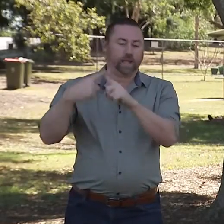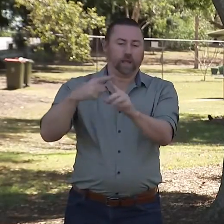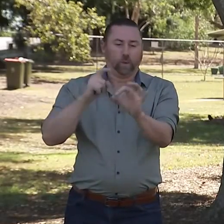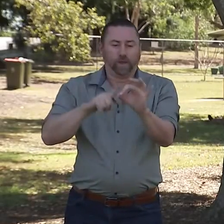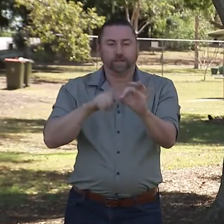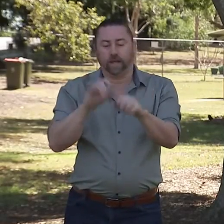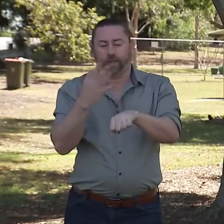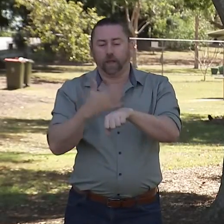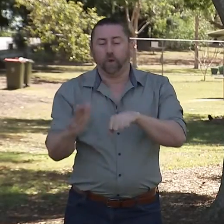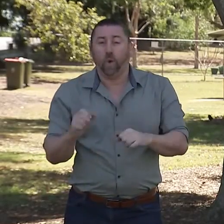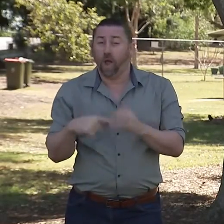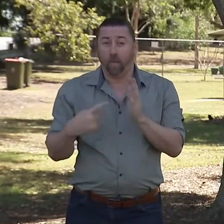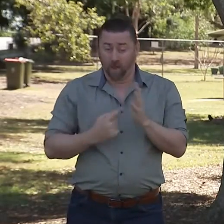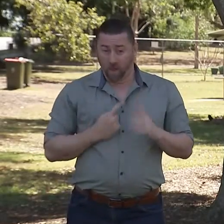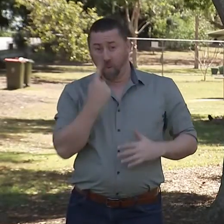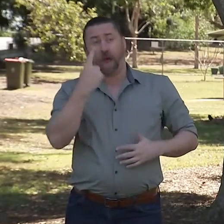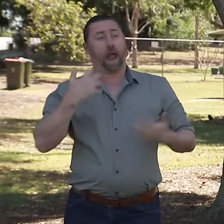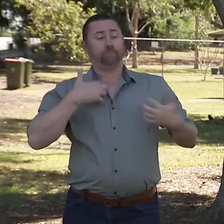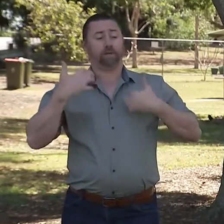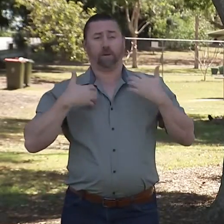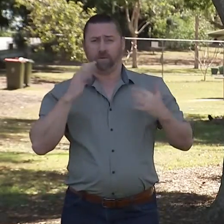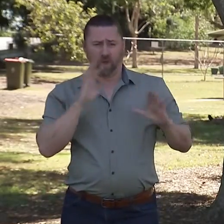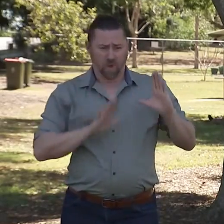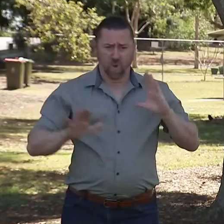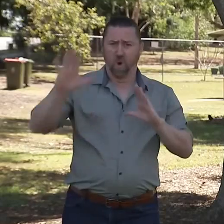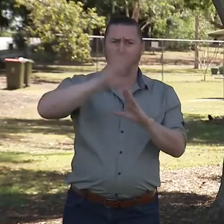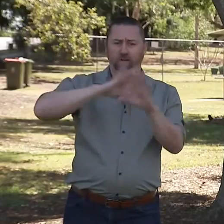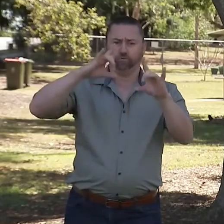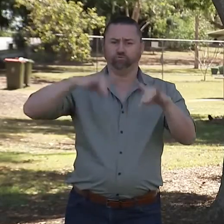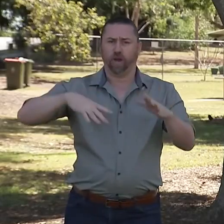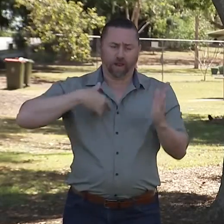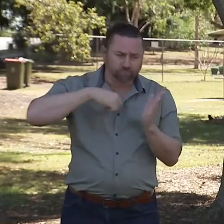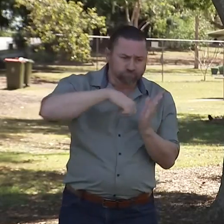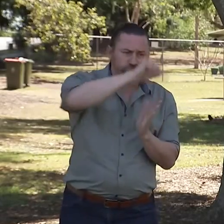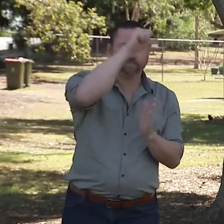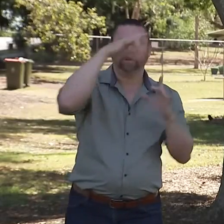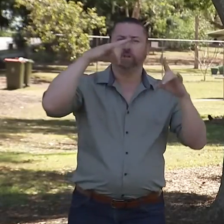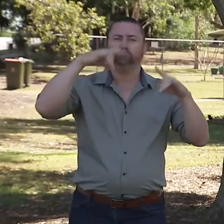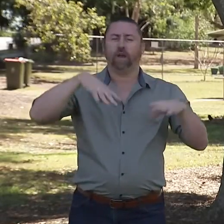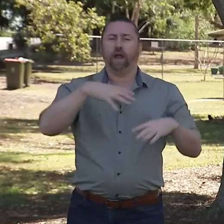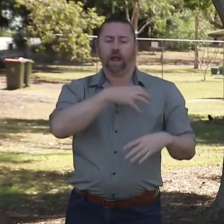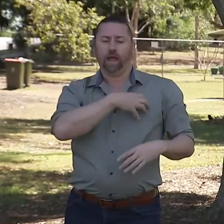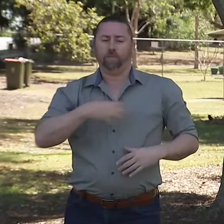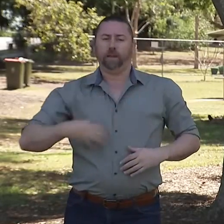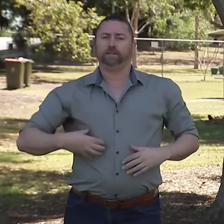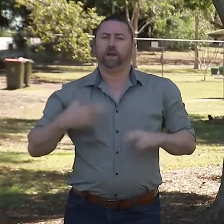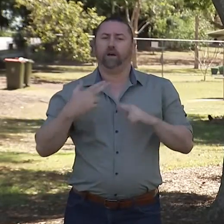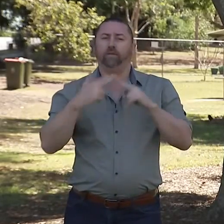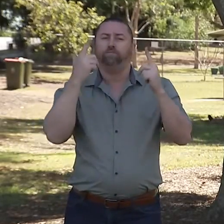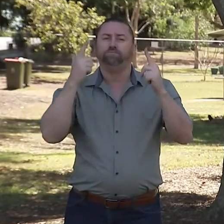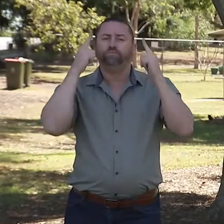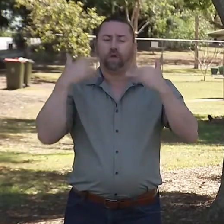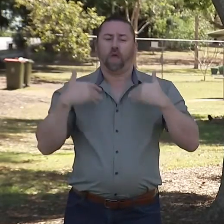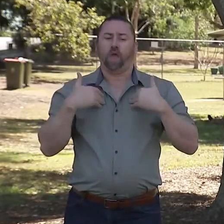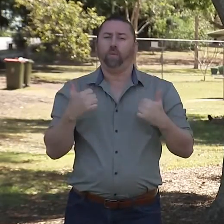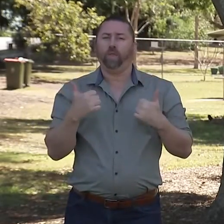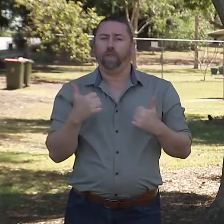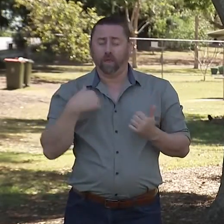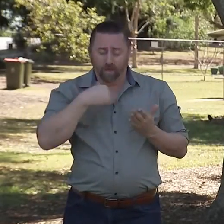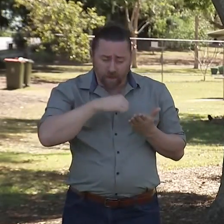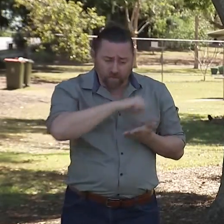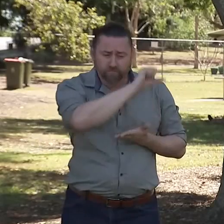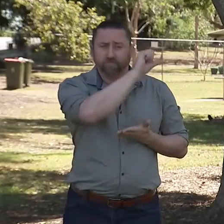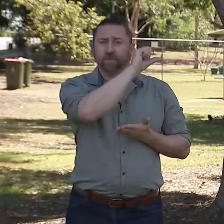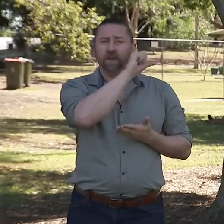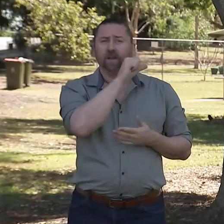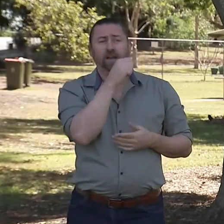health ministers across the nation have written to the federal health minister because they have not had to deal with